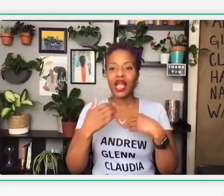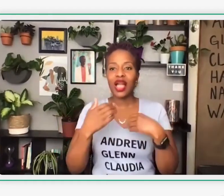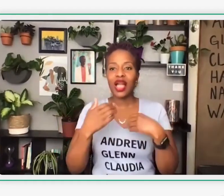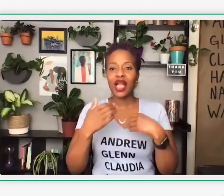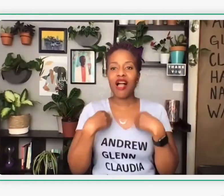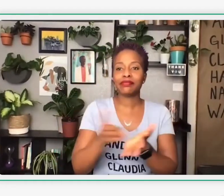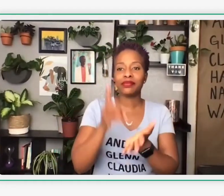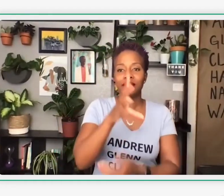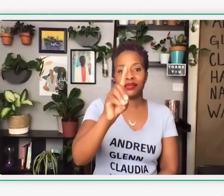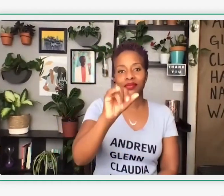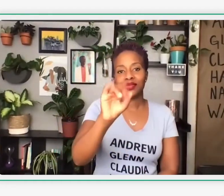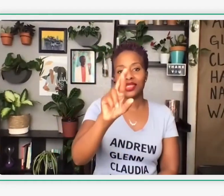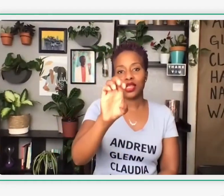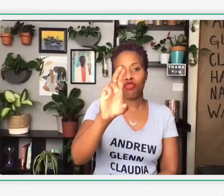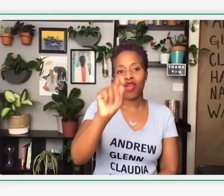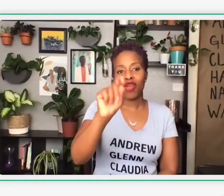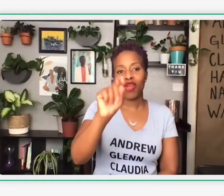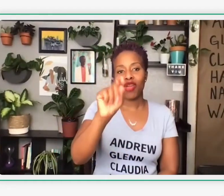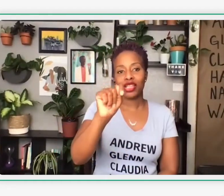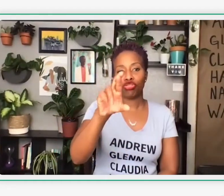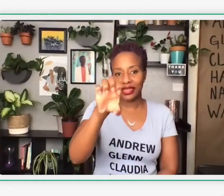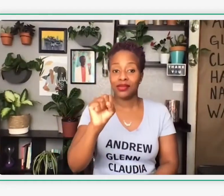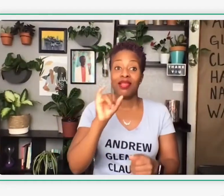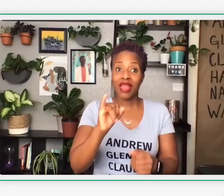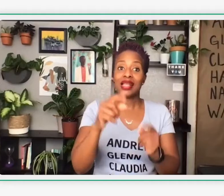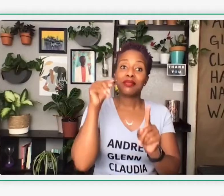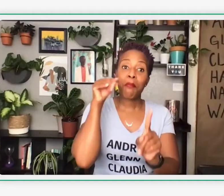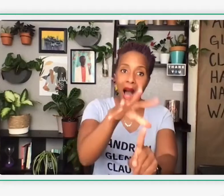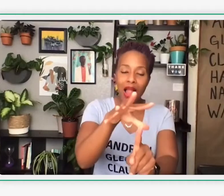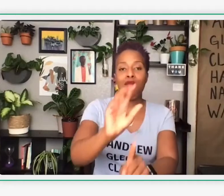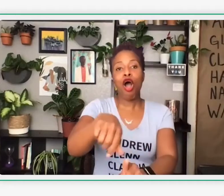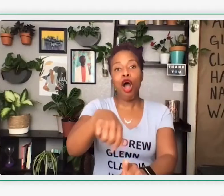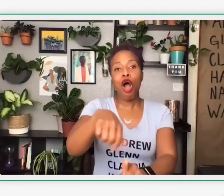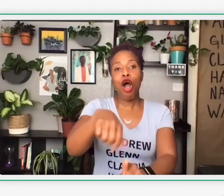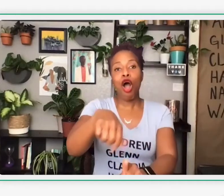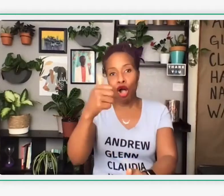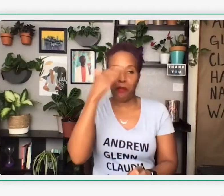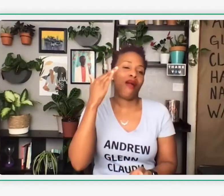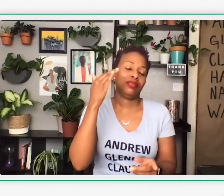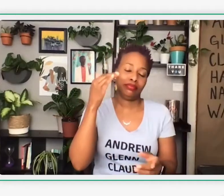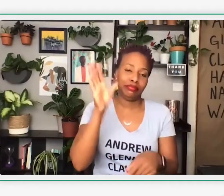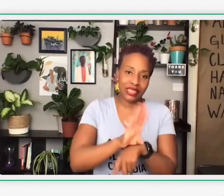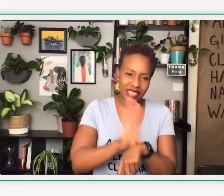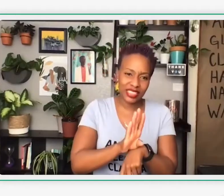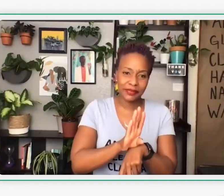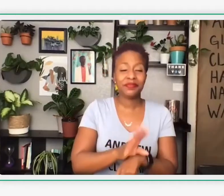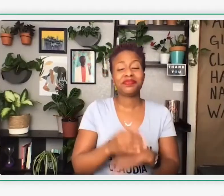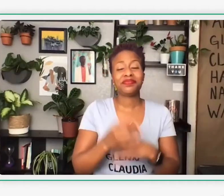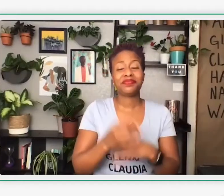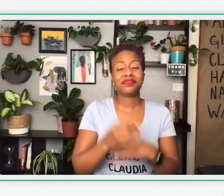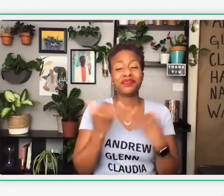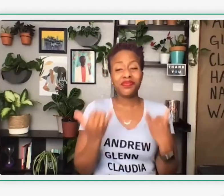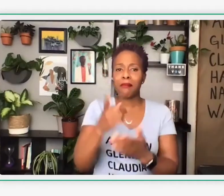In addition, Black-owned businesses have had many directories that spotlight other